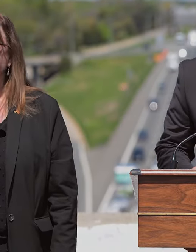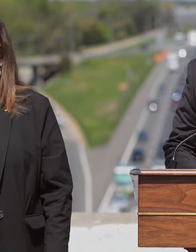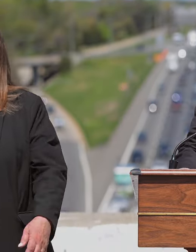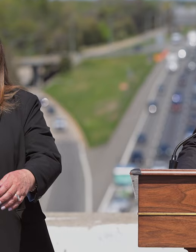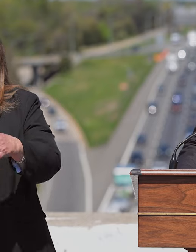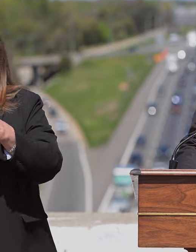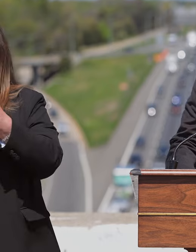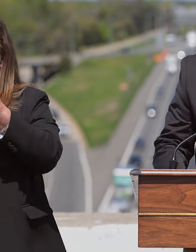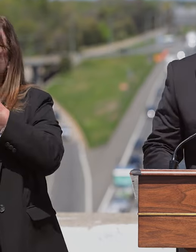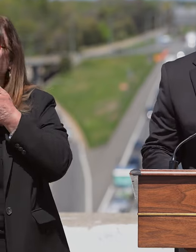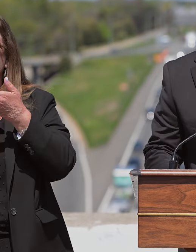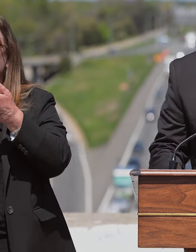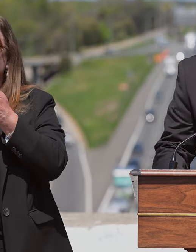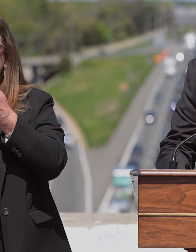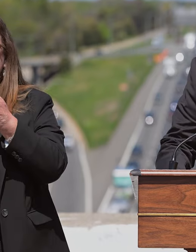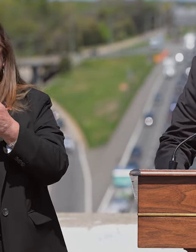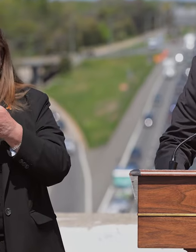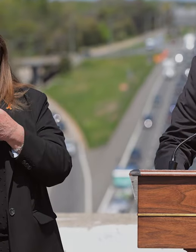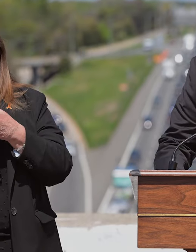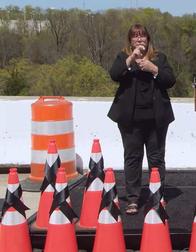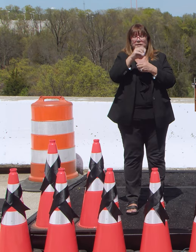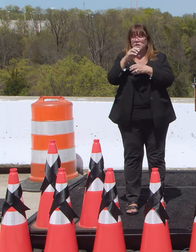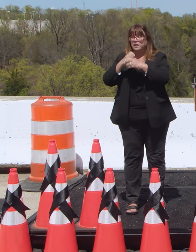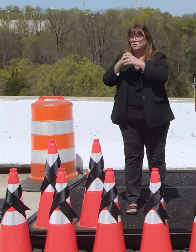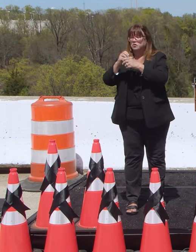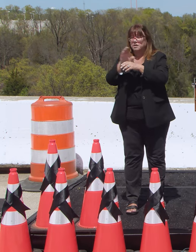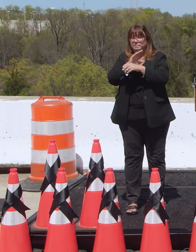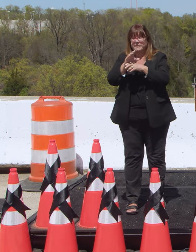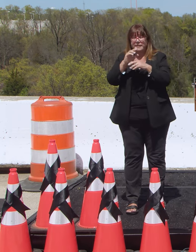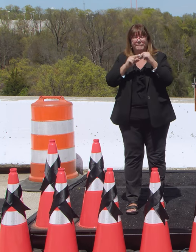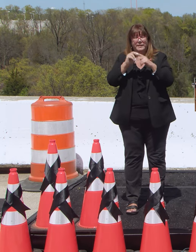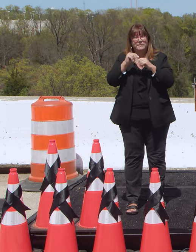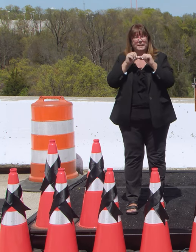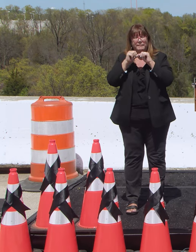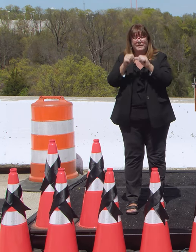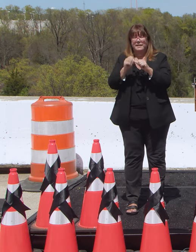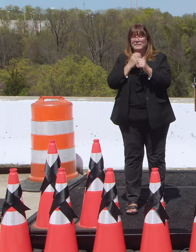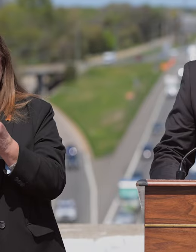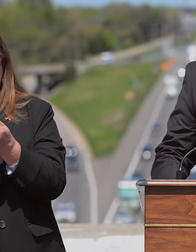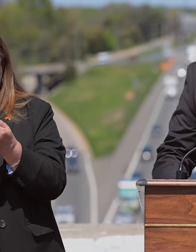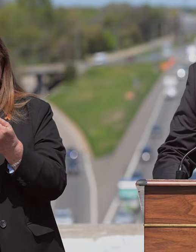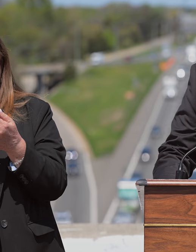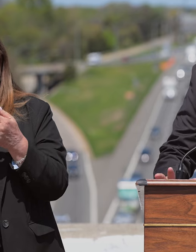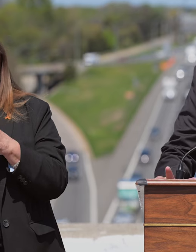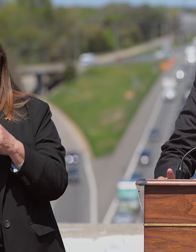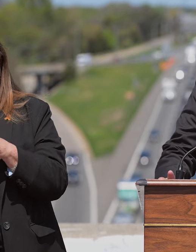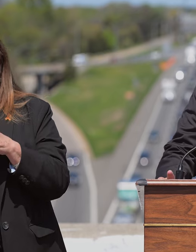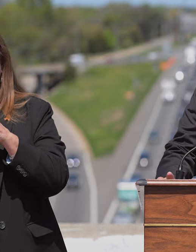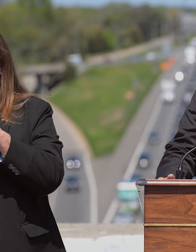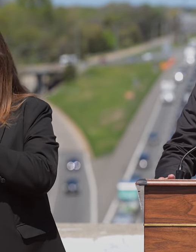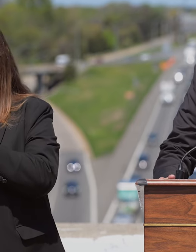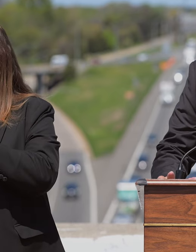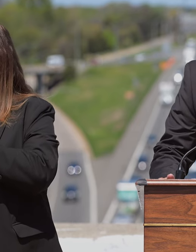True partnership. The transportation construction industry builds and maintains our highways, our bridges, our